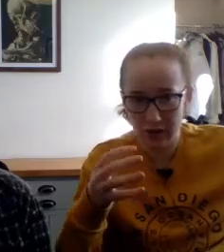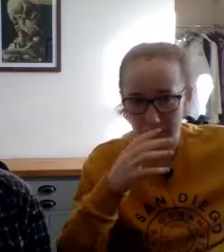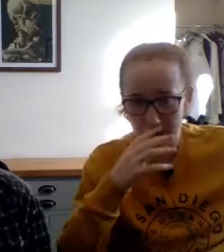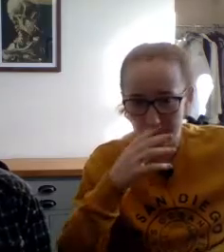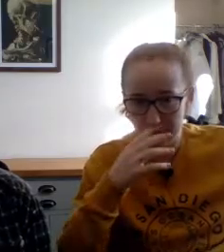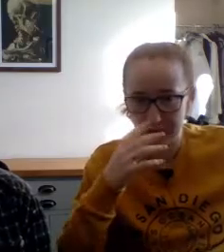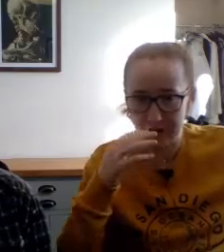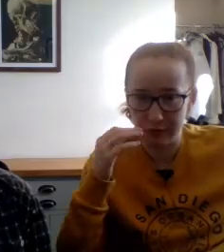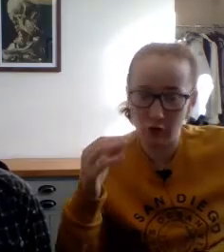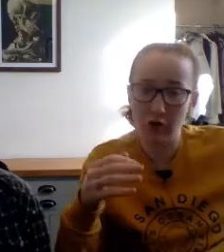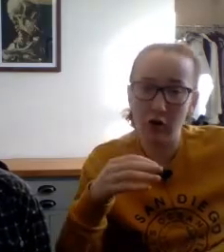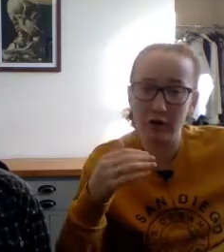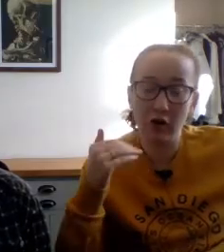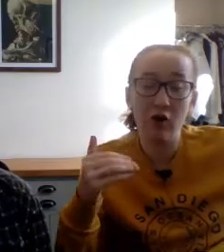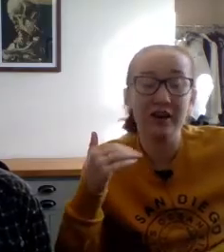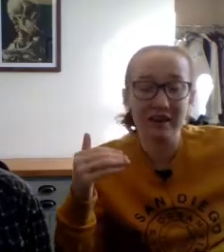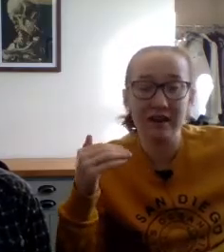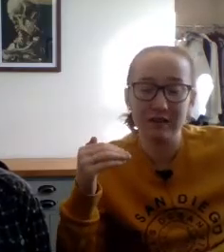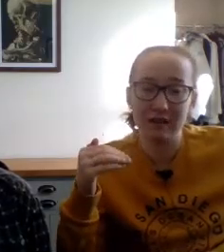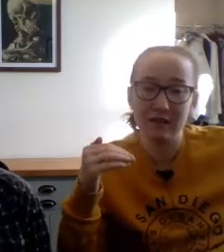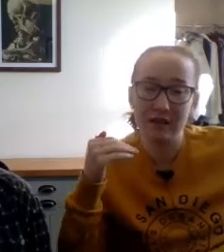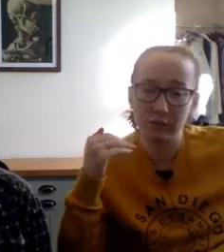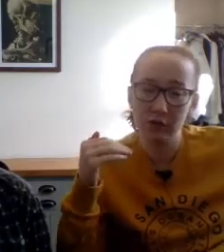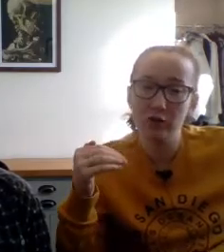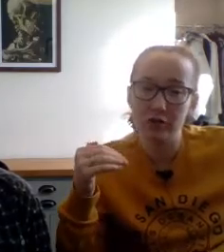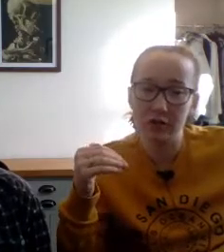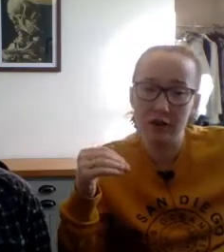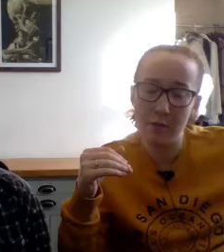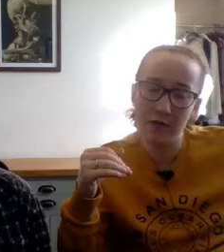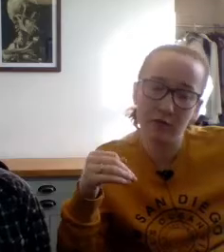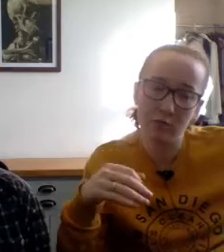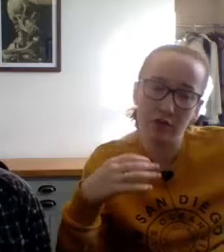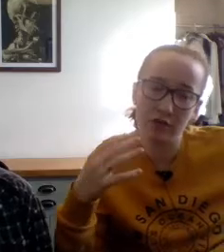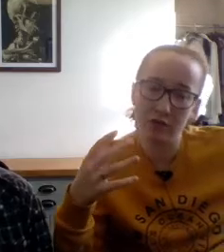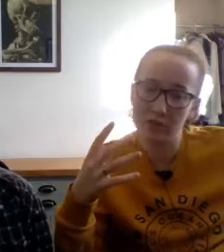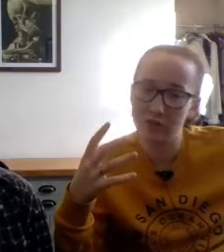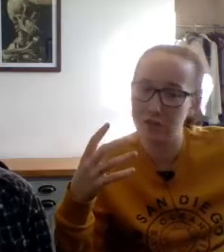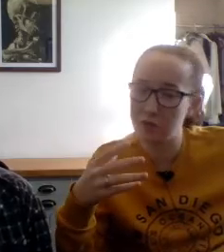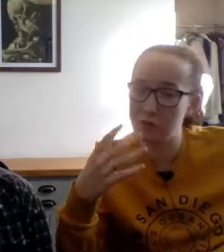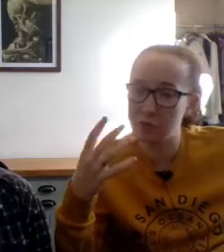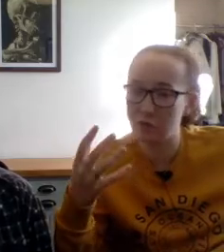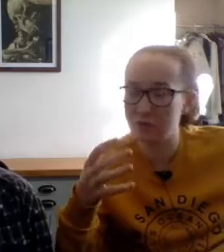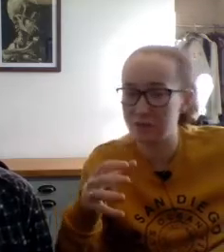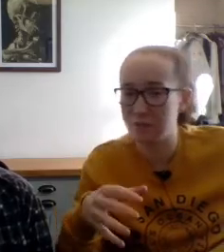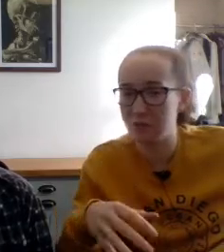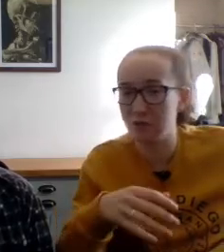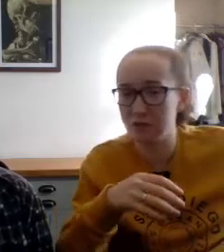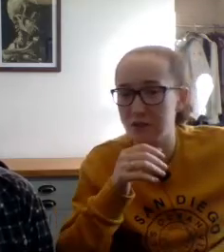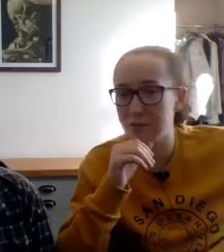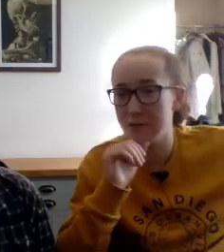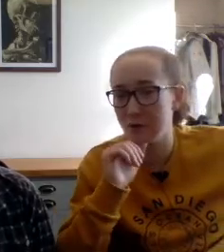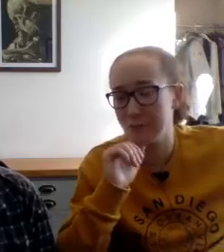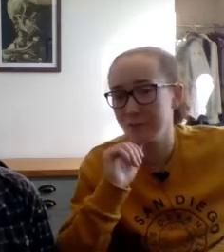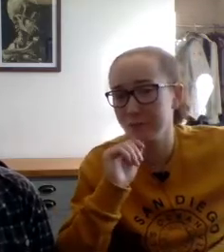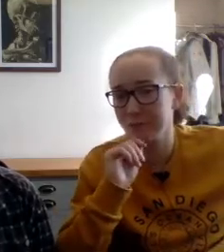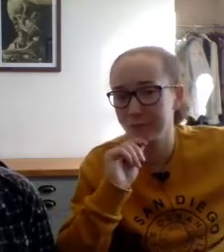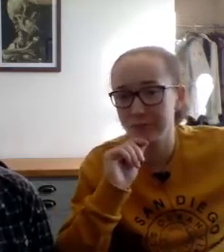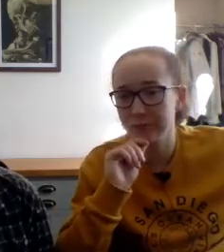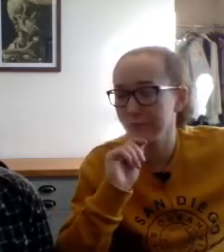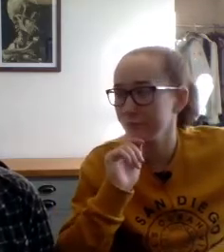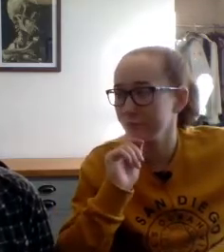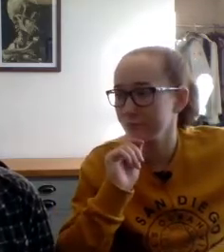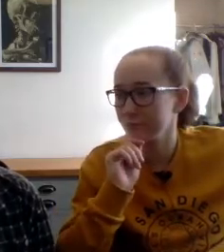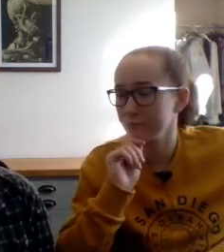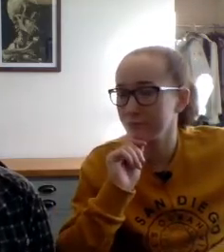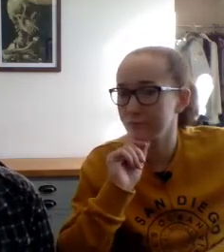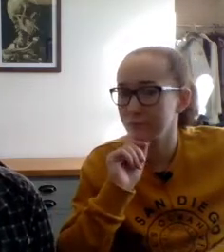one that if you organize things kind of logically, it makes it much easier to transfer them from short-term to long-term memory. I'd say that